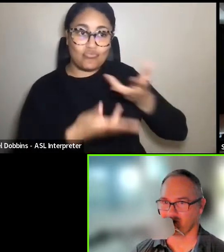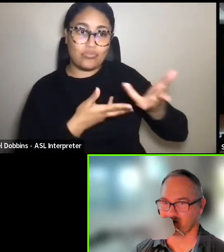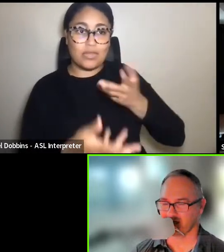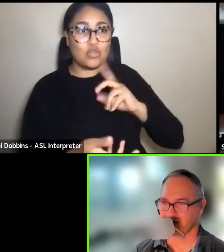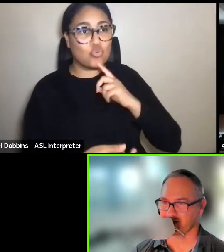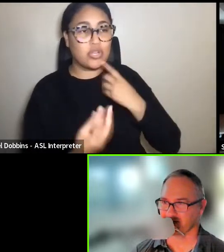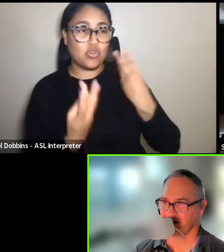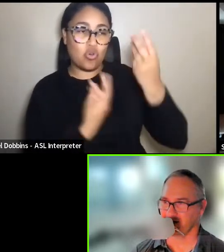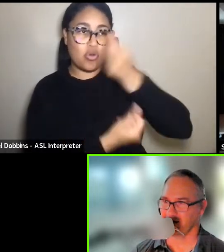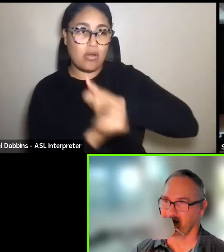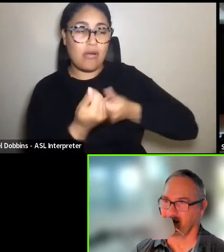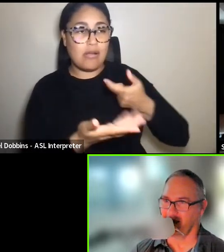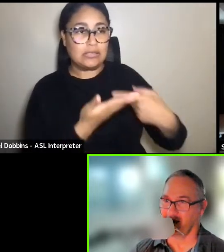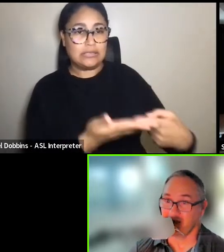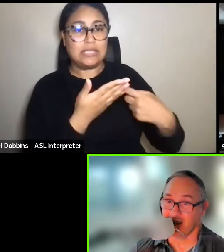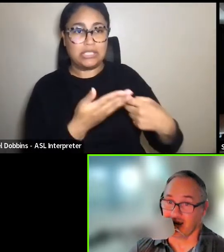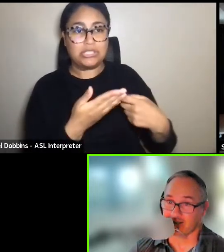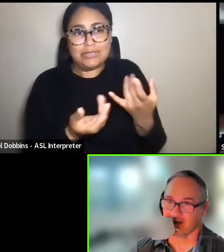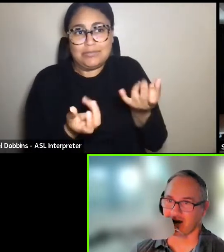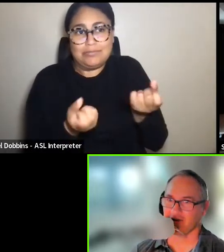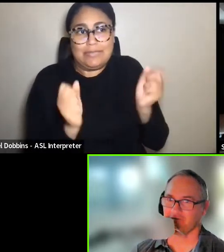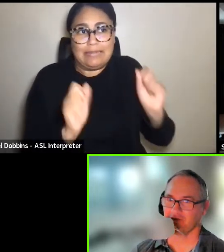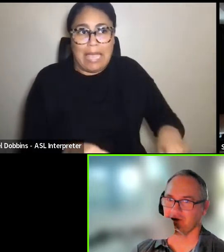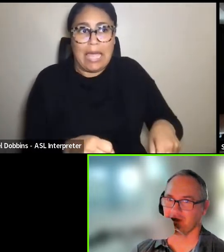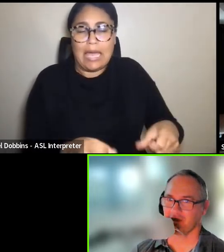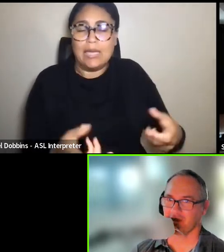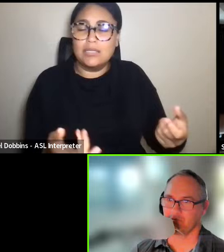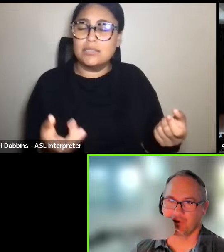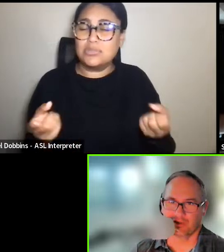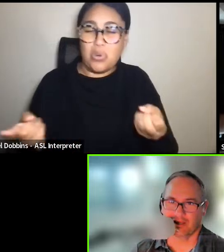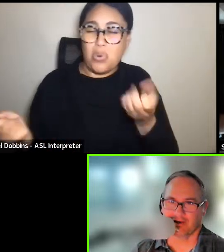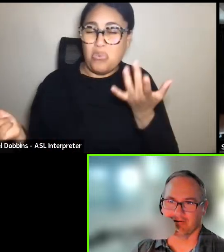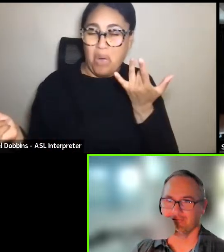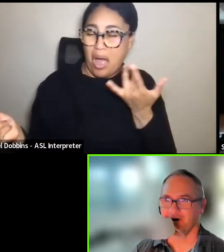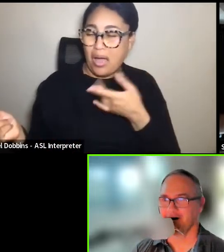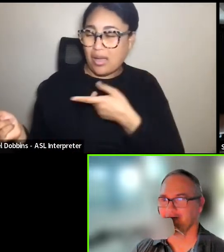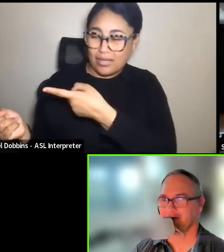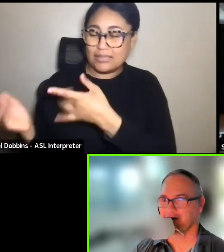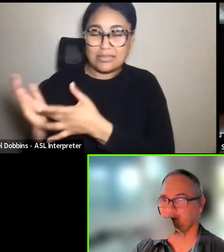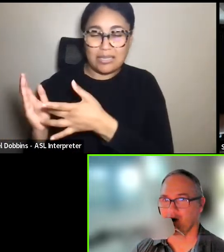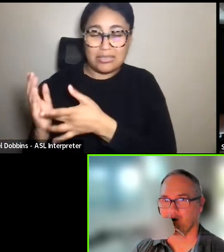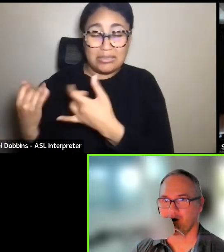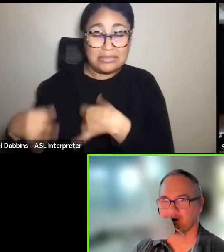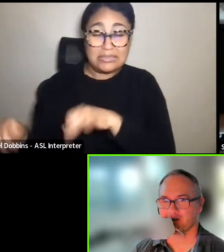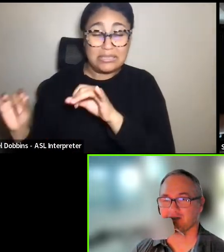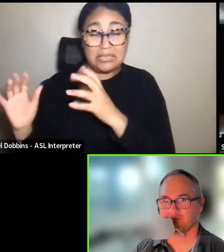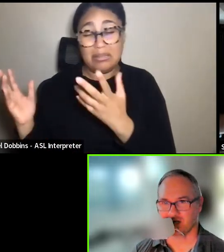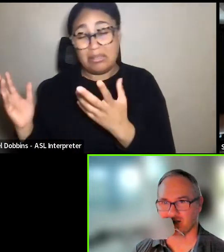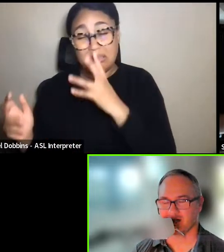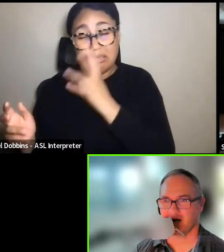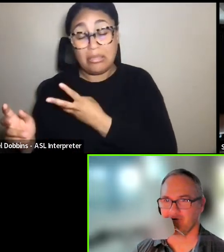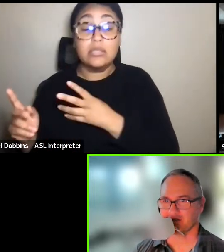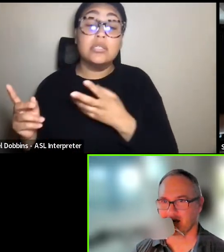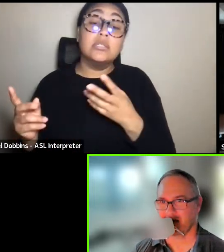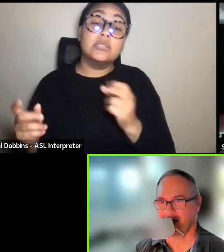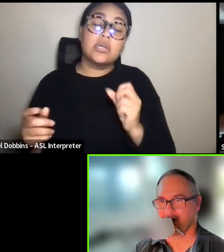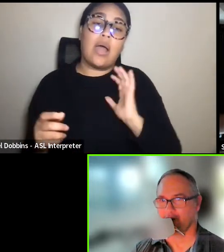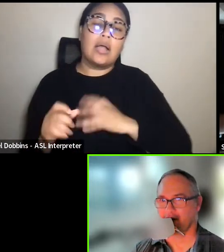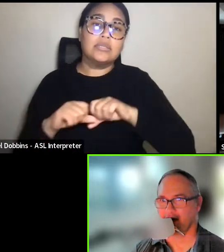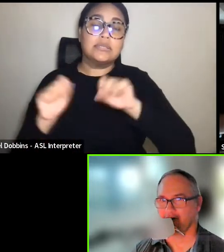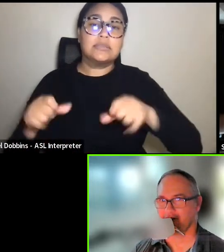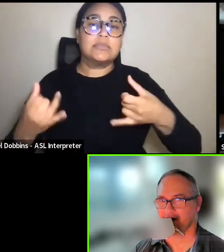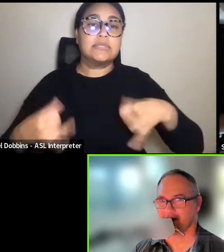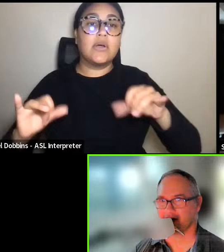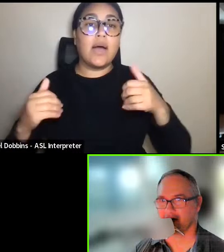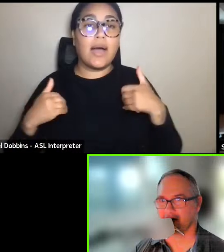critical conversations. And I think that's kind of the beauty of kind of what our system does have, is that